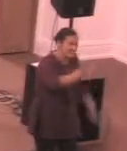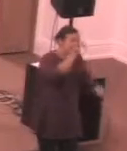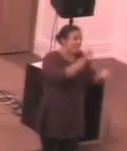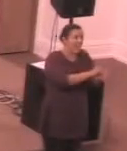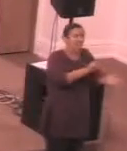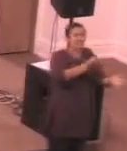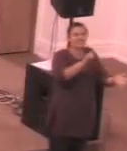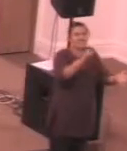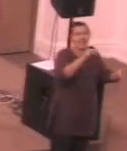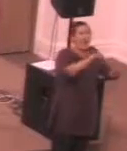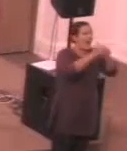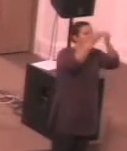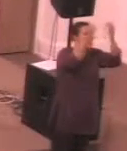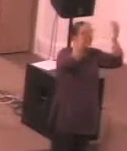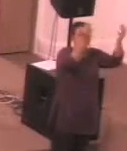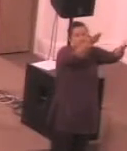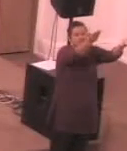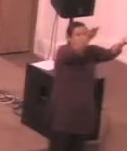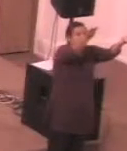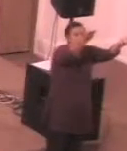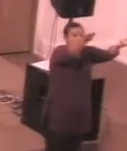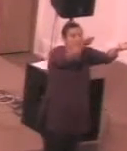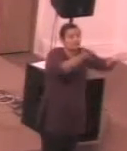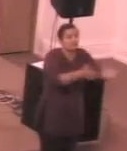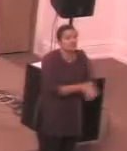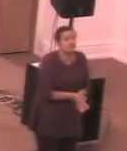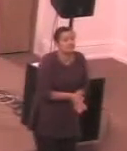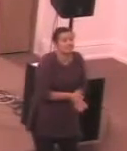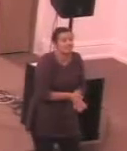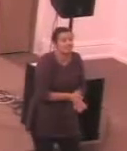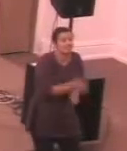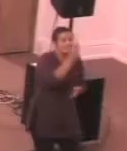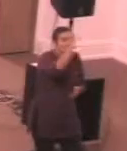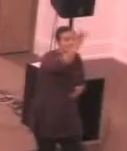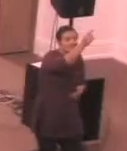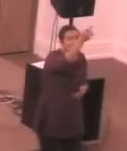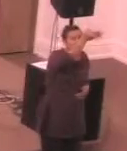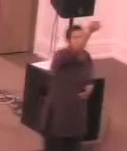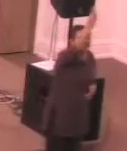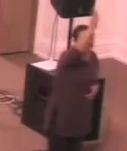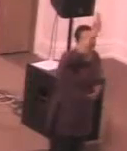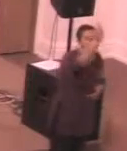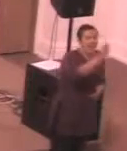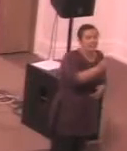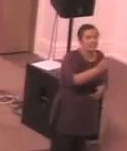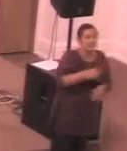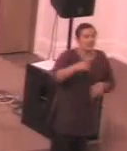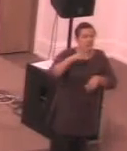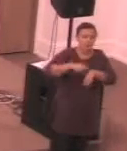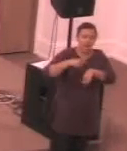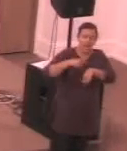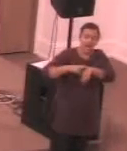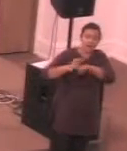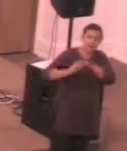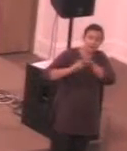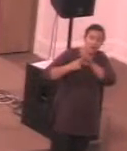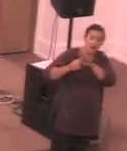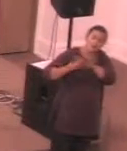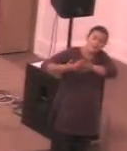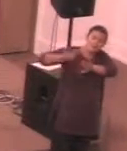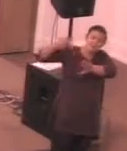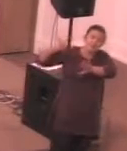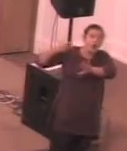just the way it is. You are God alone. Before